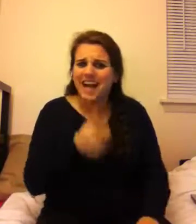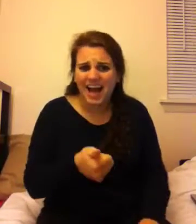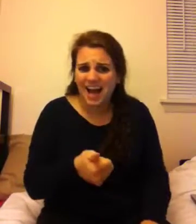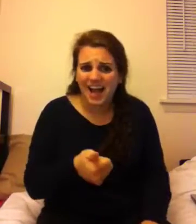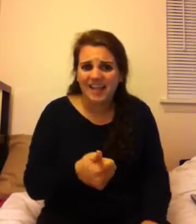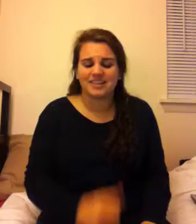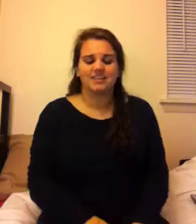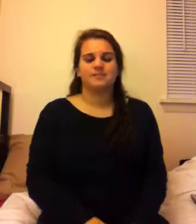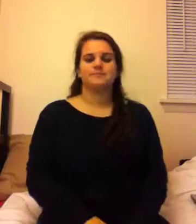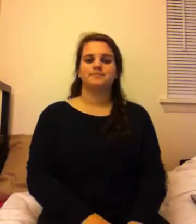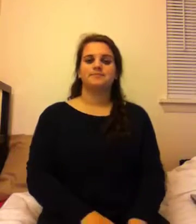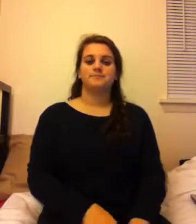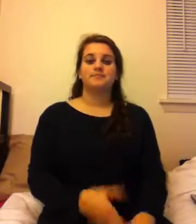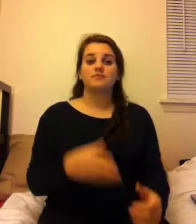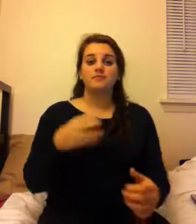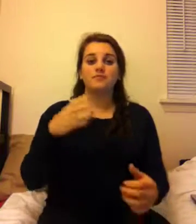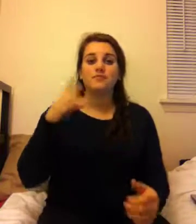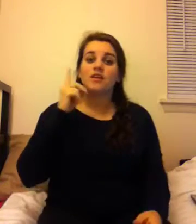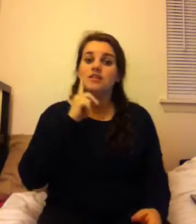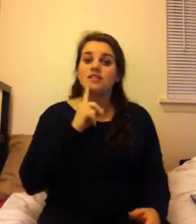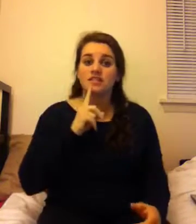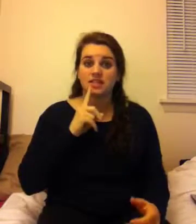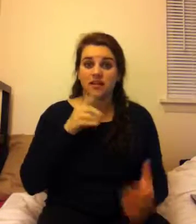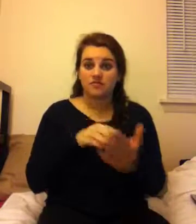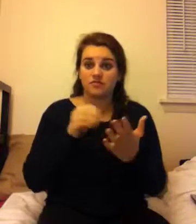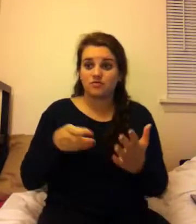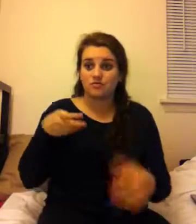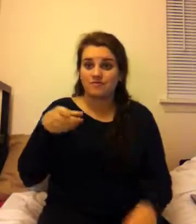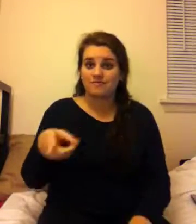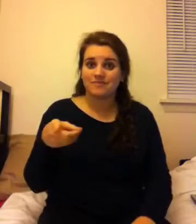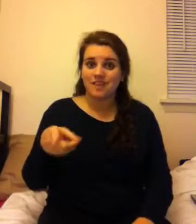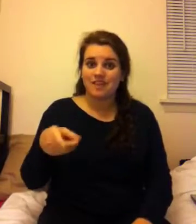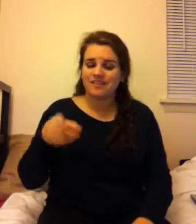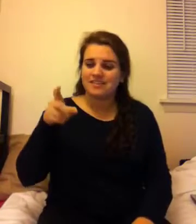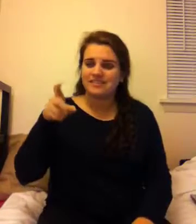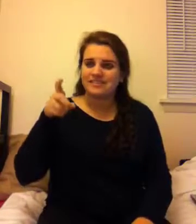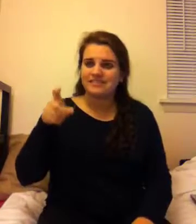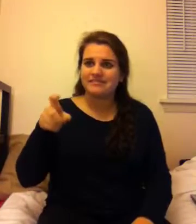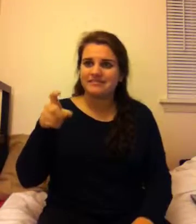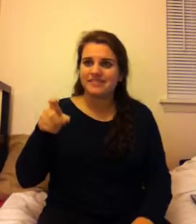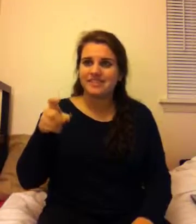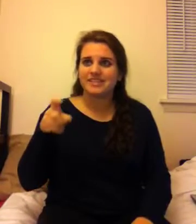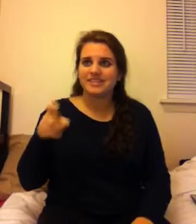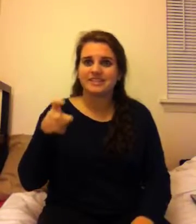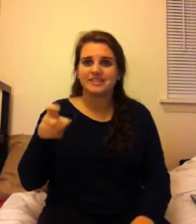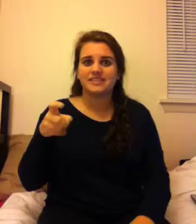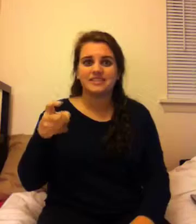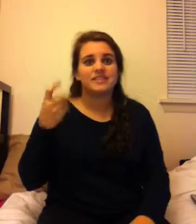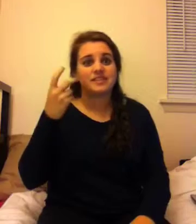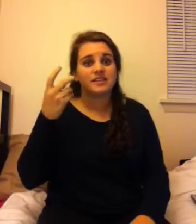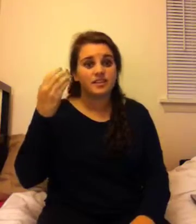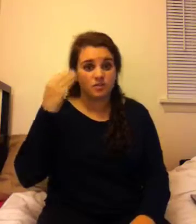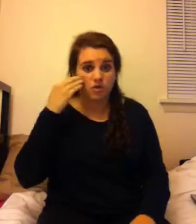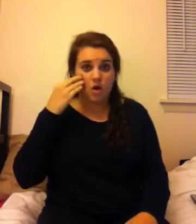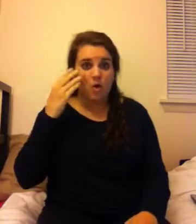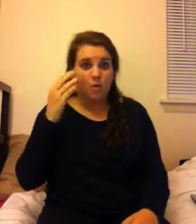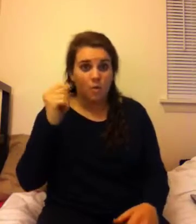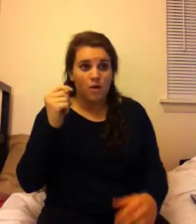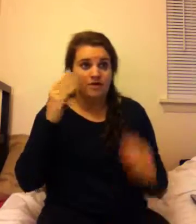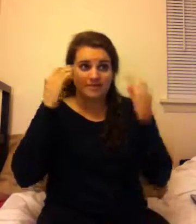He has to learn what the teacher wants him to know. And if he disagrees with it, he can decide